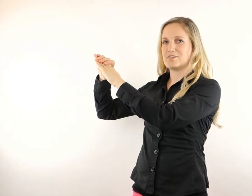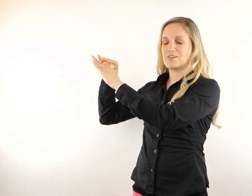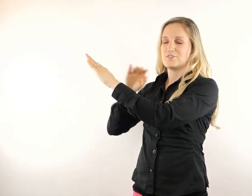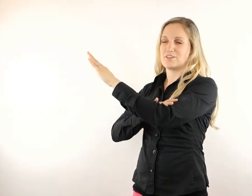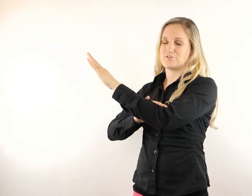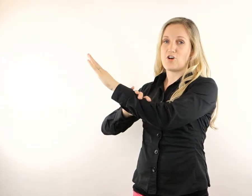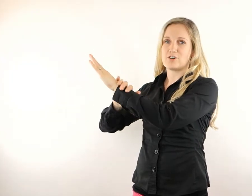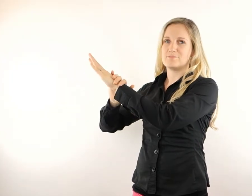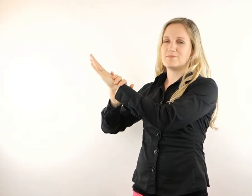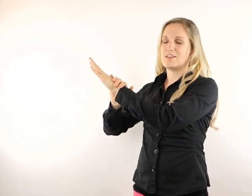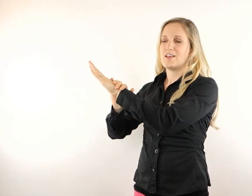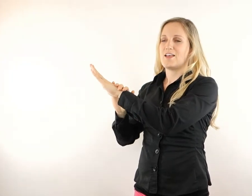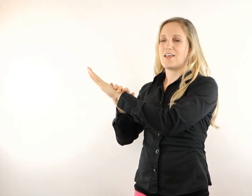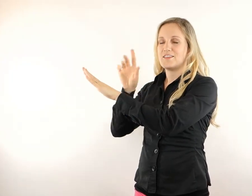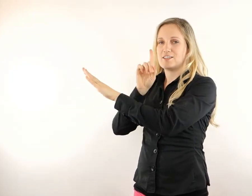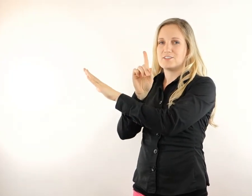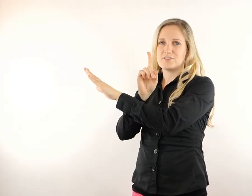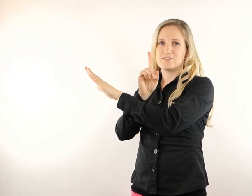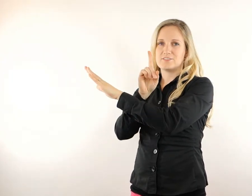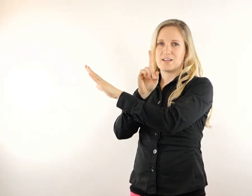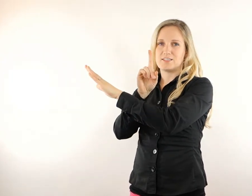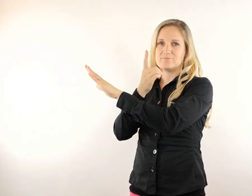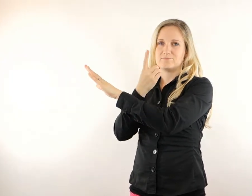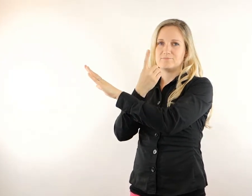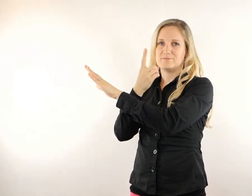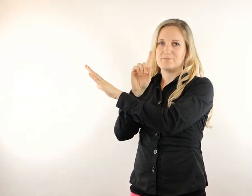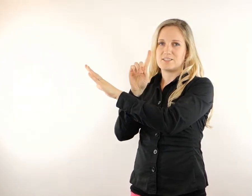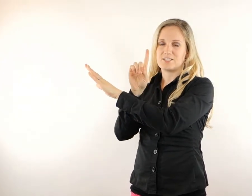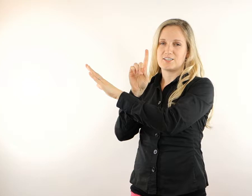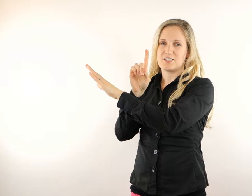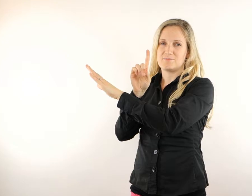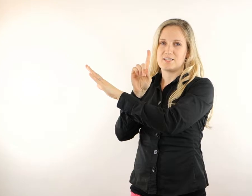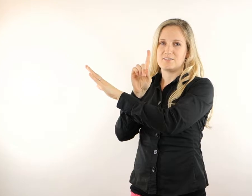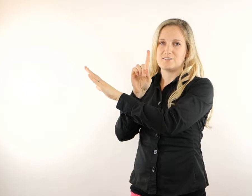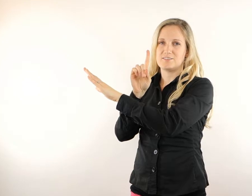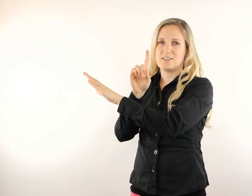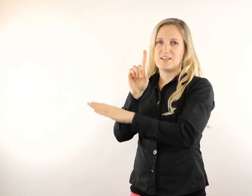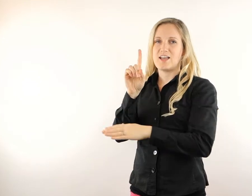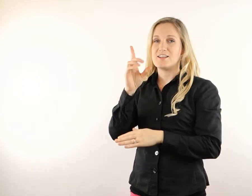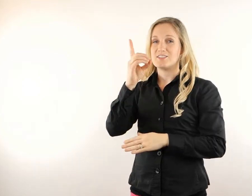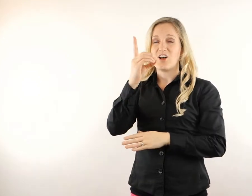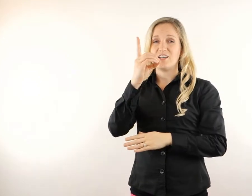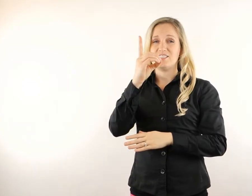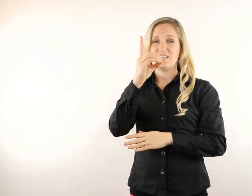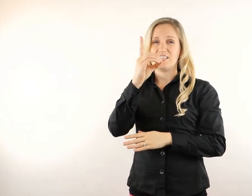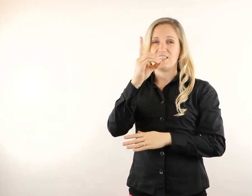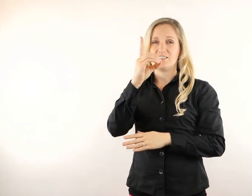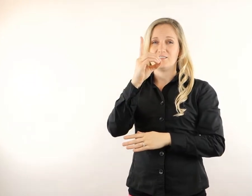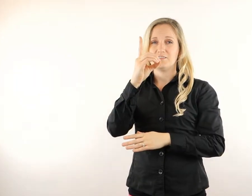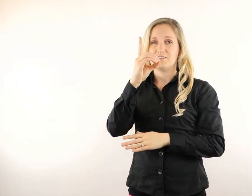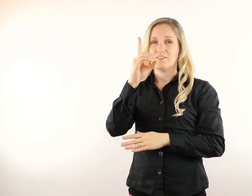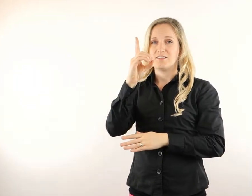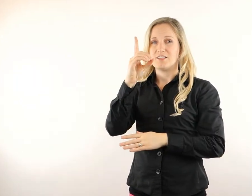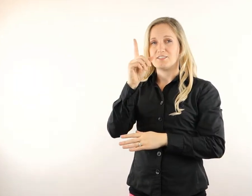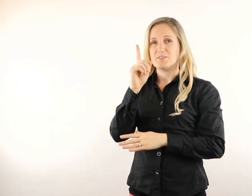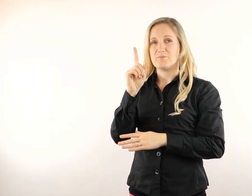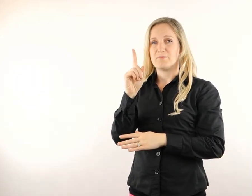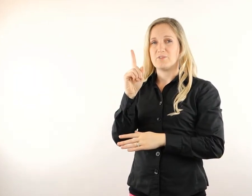your left arm, and then here's your little guy that's going to climb the hill. And it's not a D. It's a little bit more